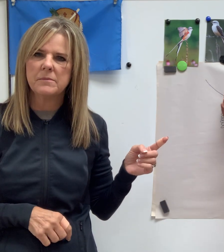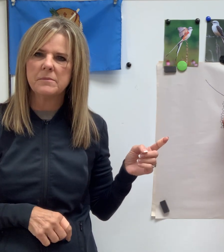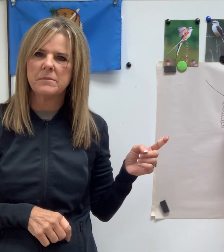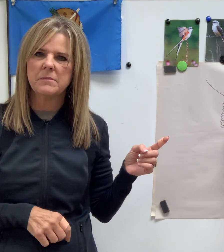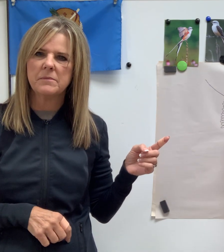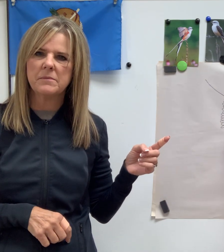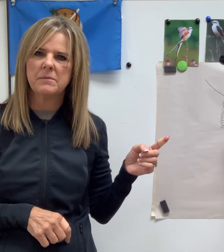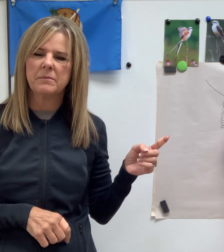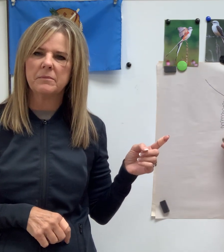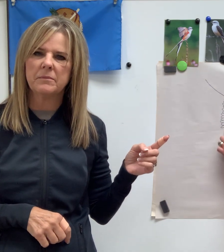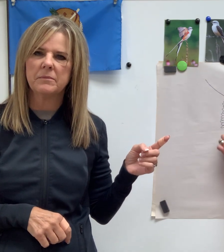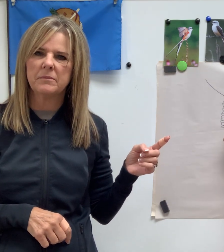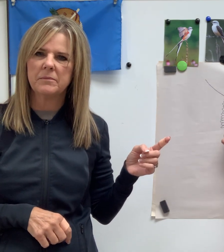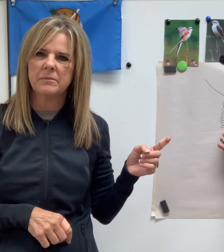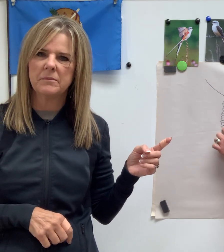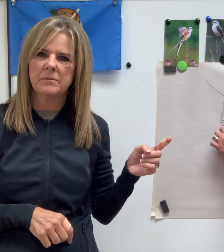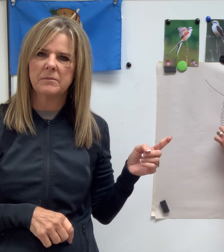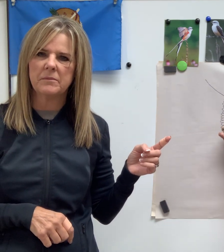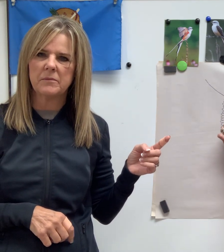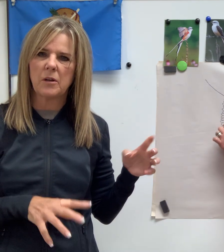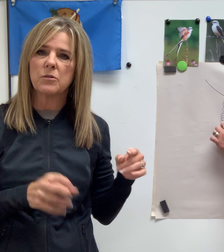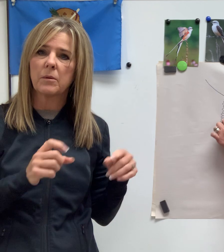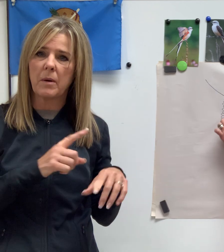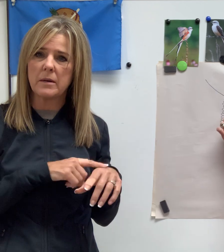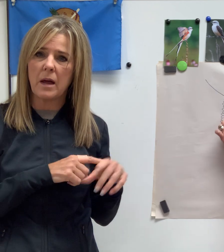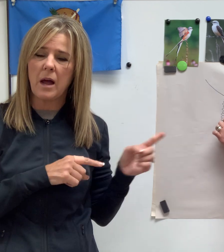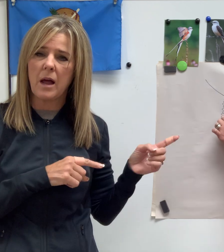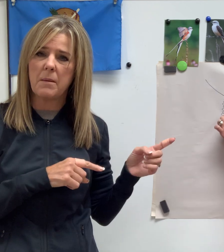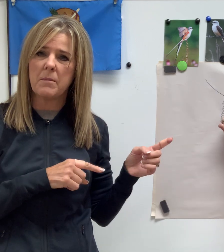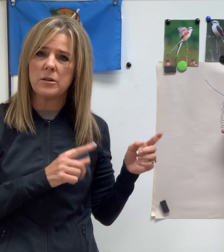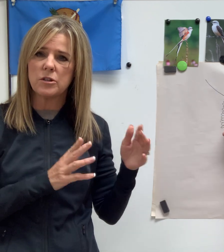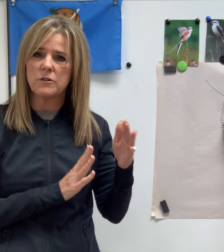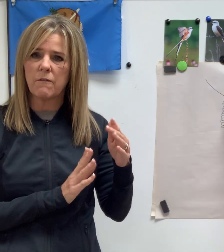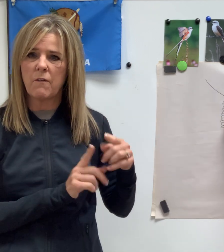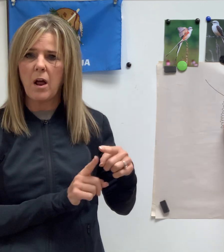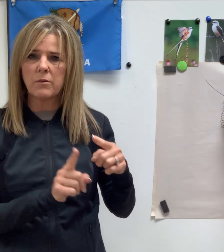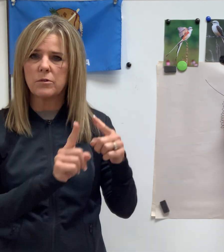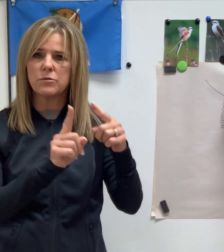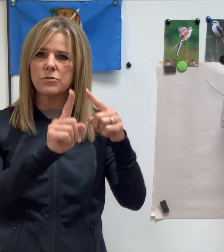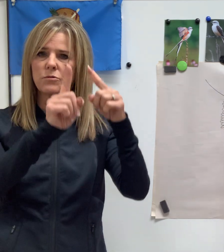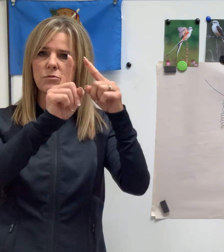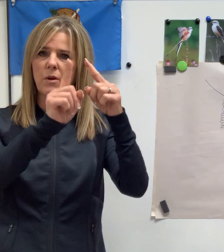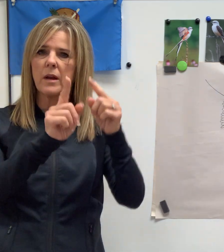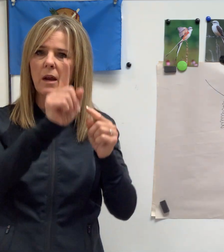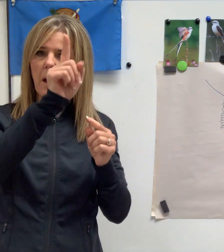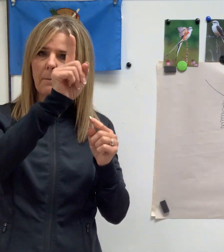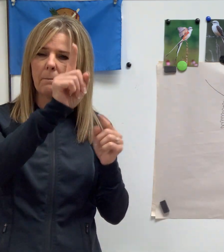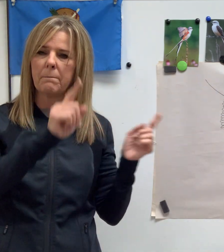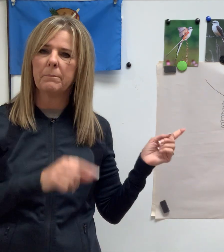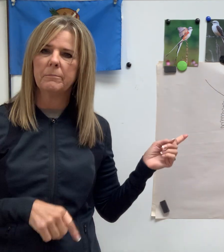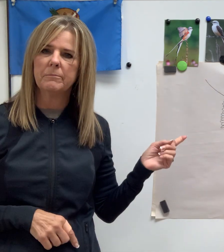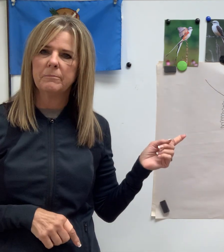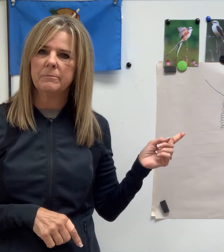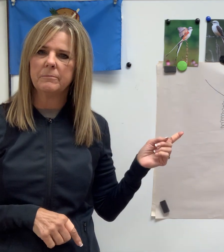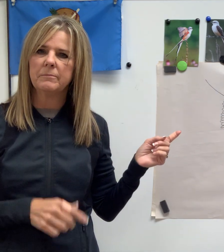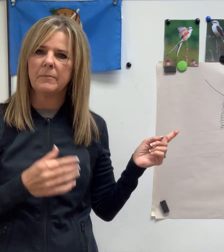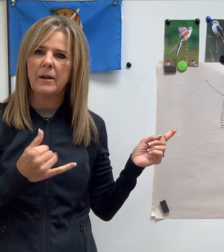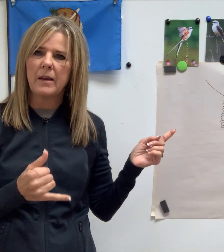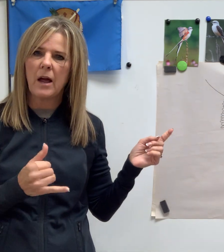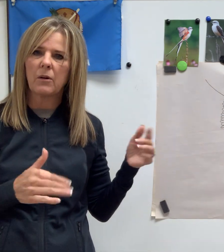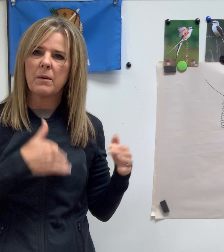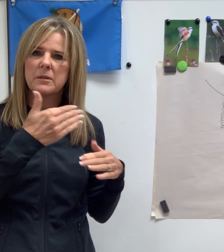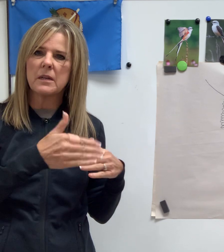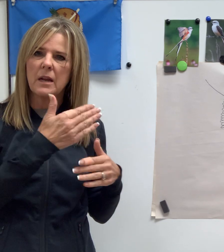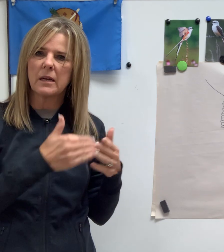kind of let it disappear. So I took my time and just followed it straight up. That's all you need to do. Now comes the